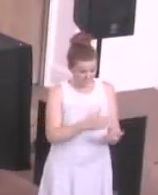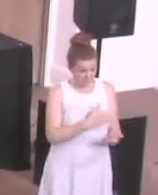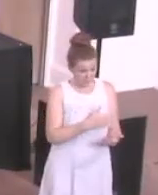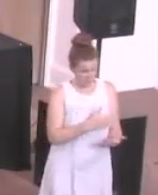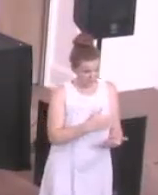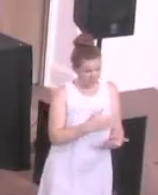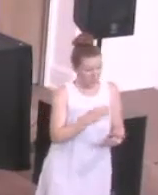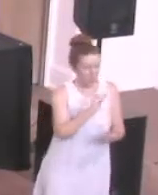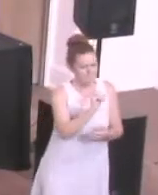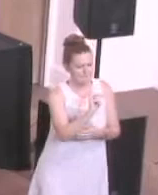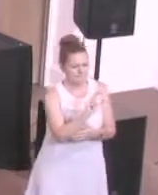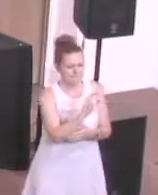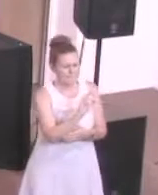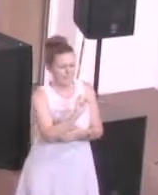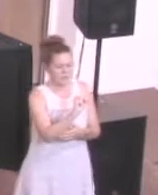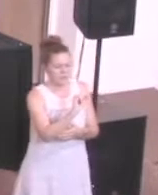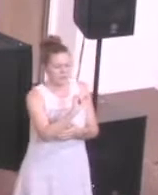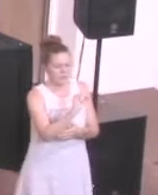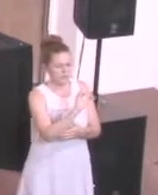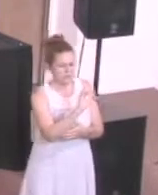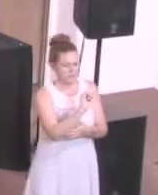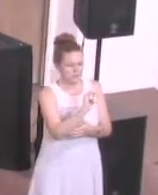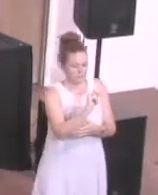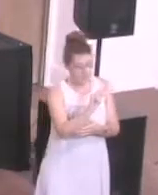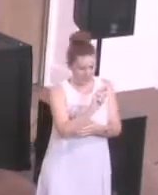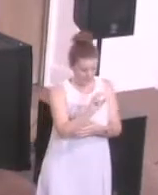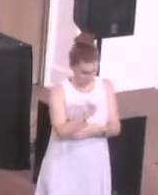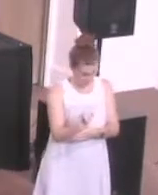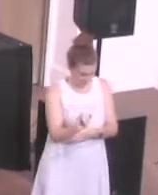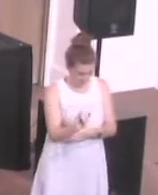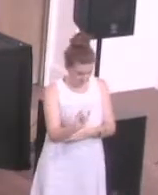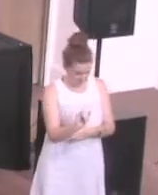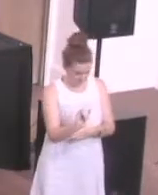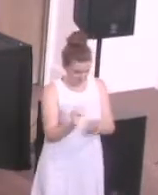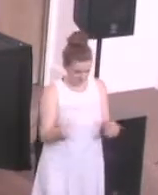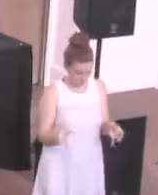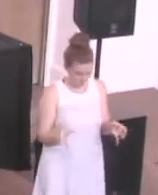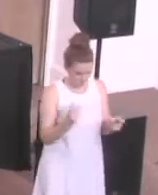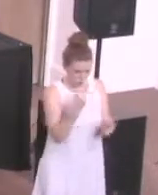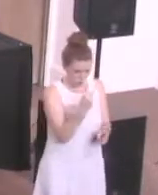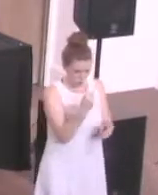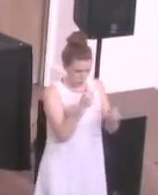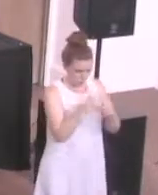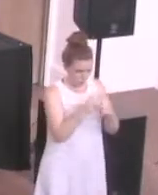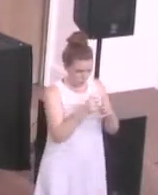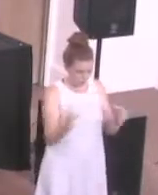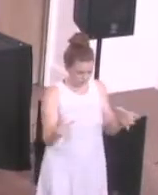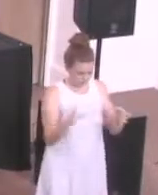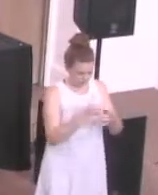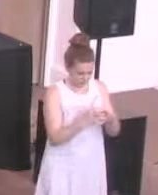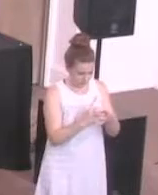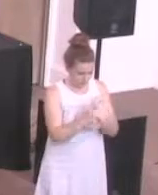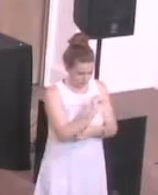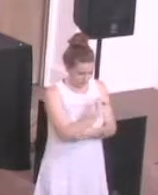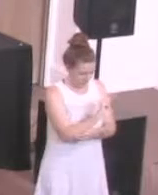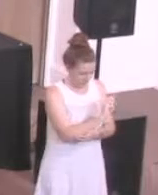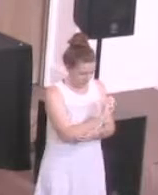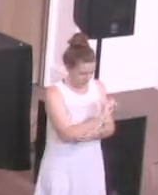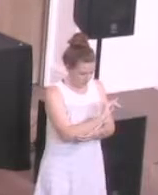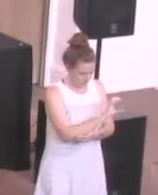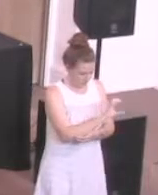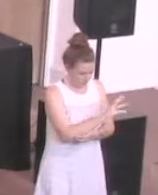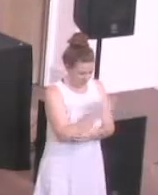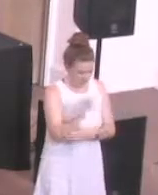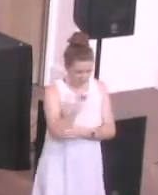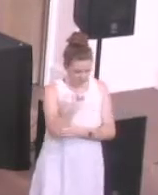musicianary. I'm a musician and a missionary. And I travel the world teaching kids the Bible